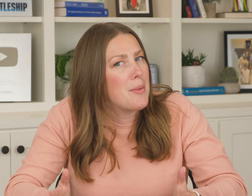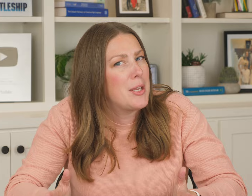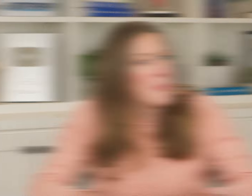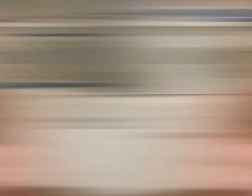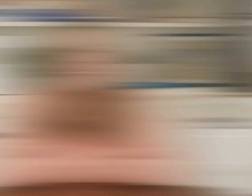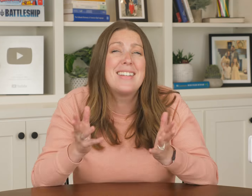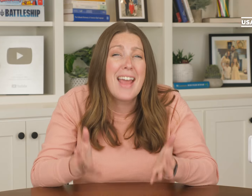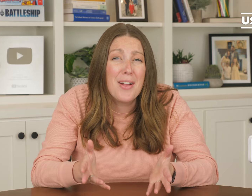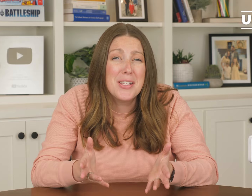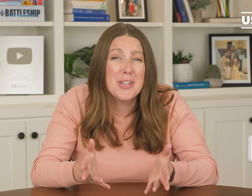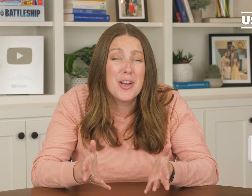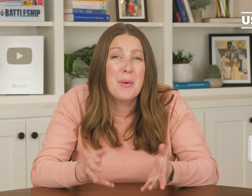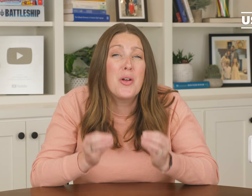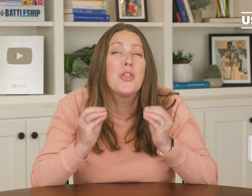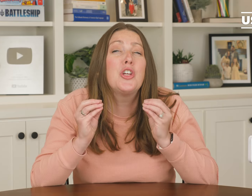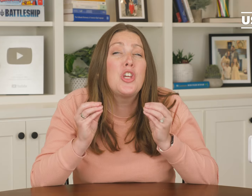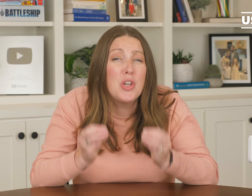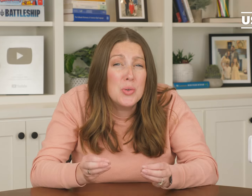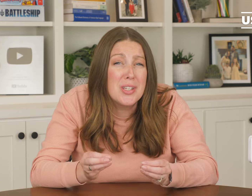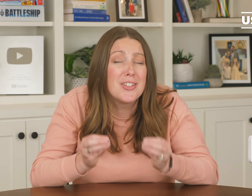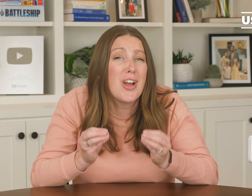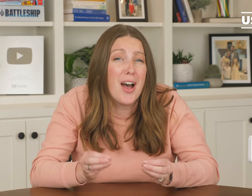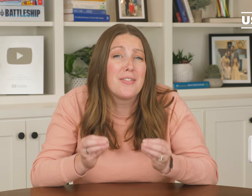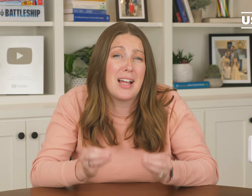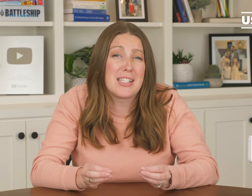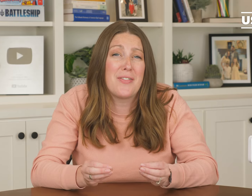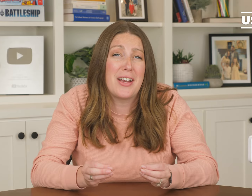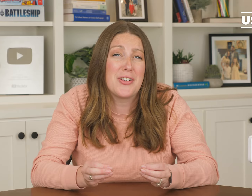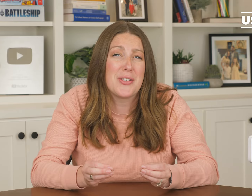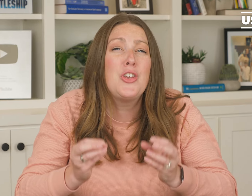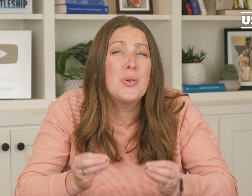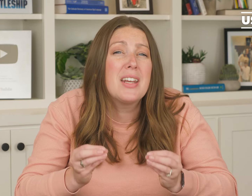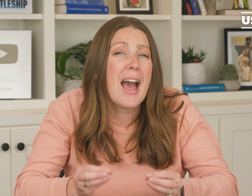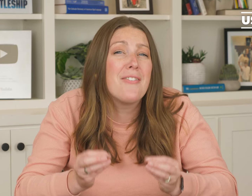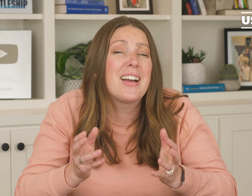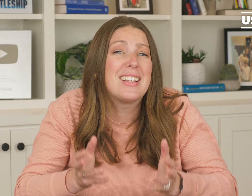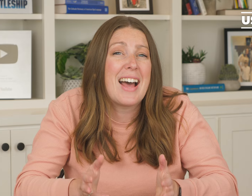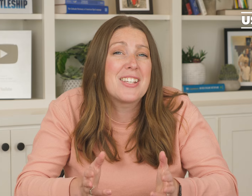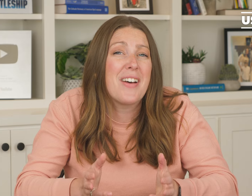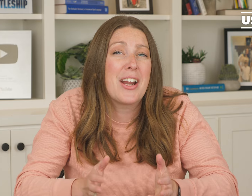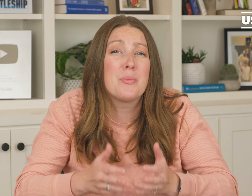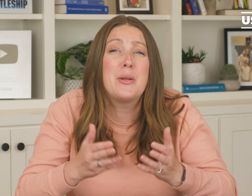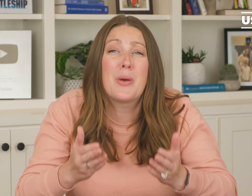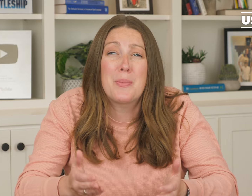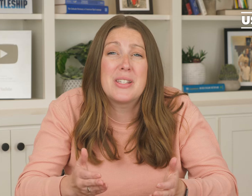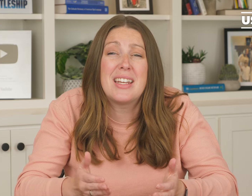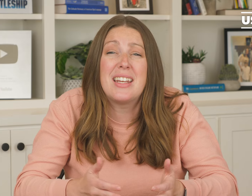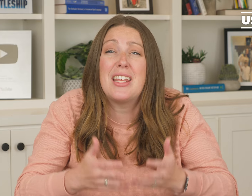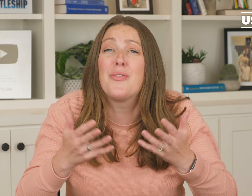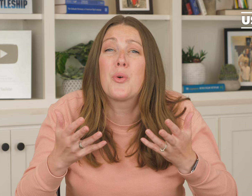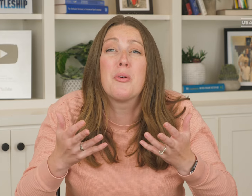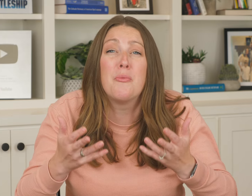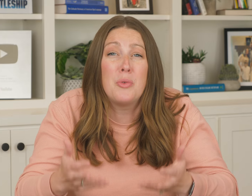describing. Now let's talk about the usage of classifiers. You can have a classifier be represented in the form of